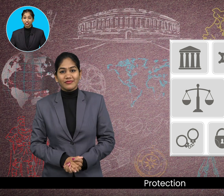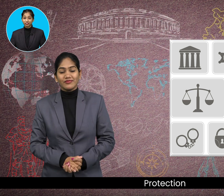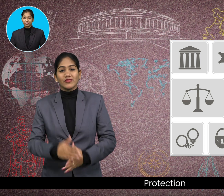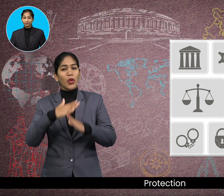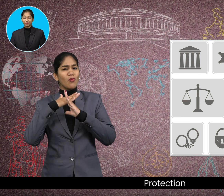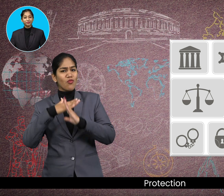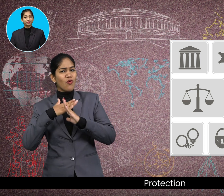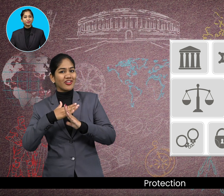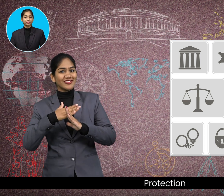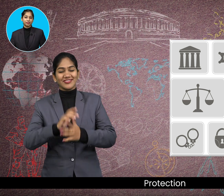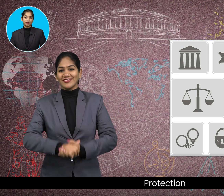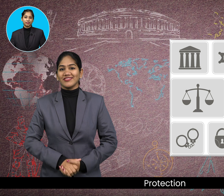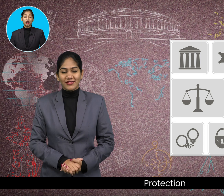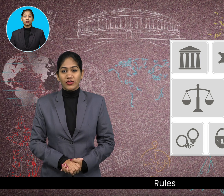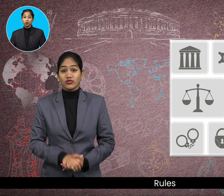protection,